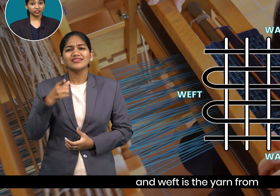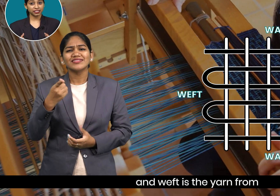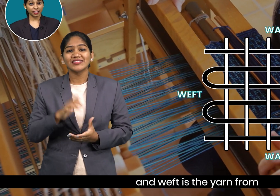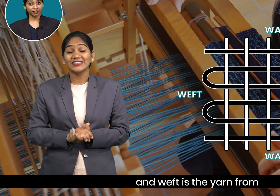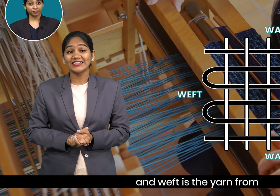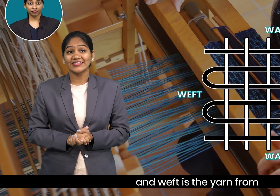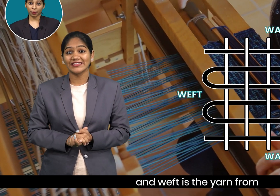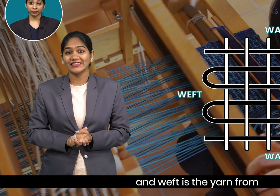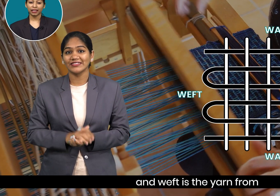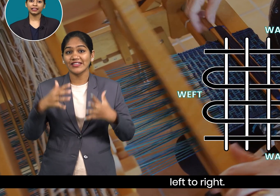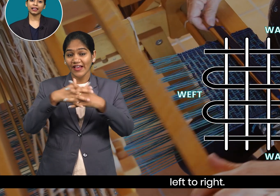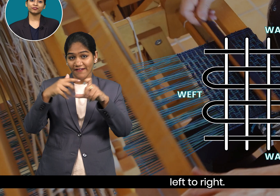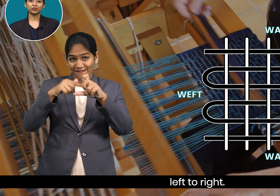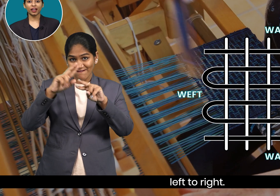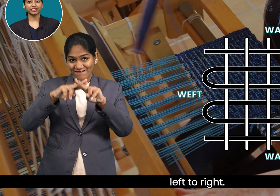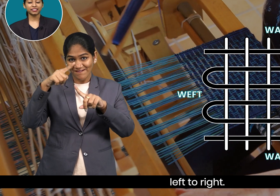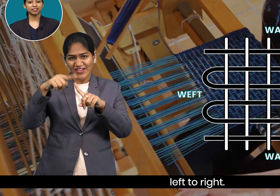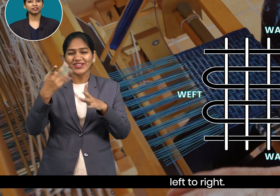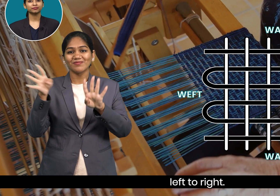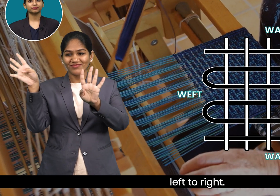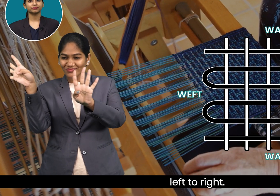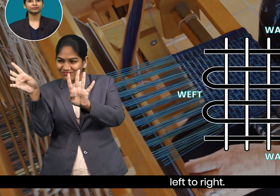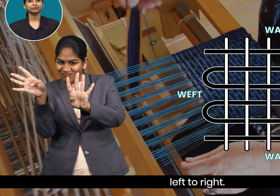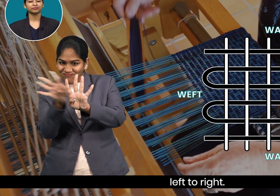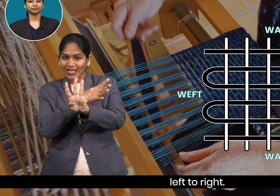and weft is the yarn from left to right.